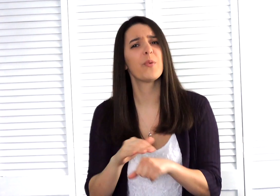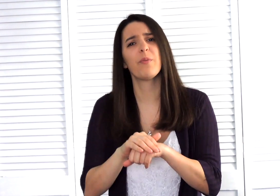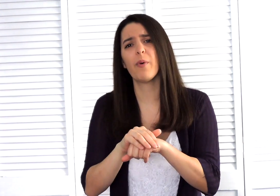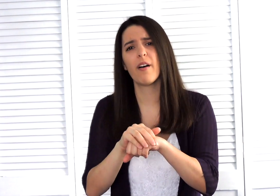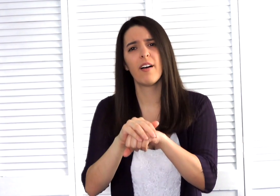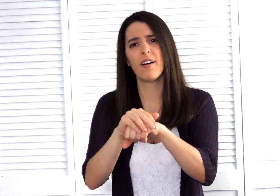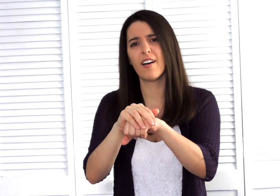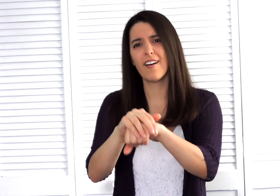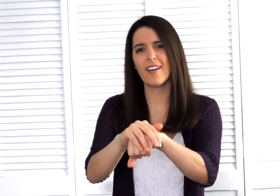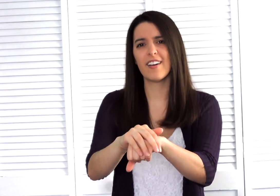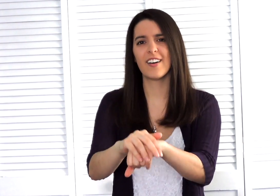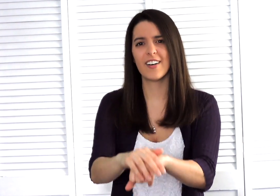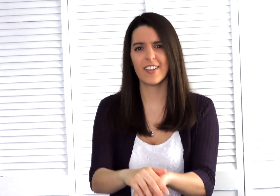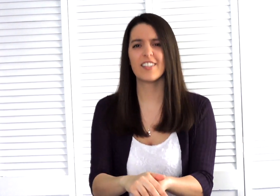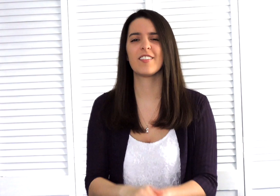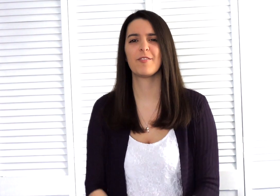on